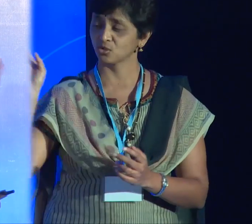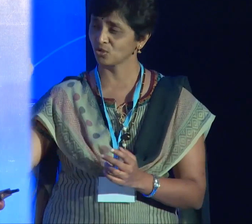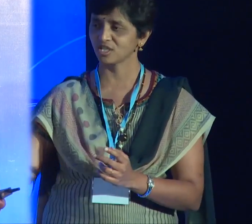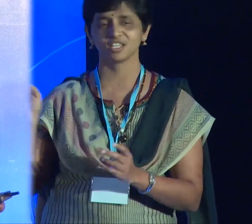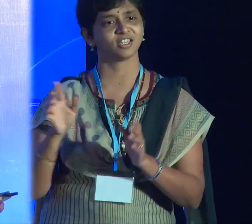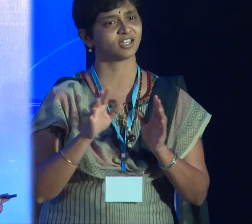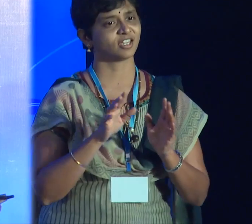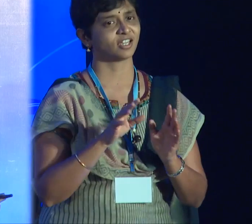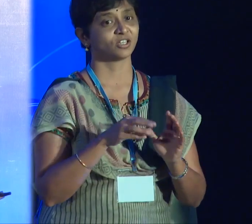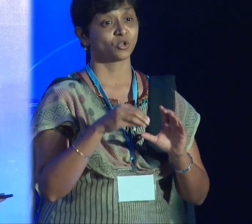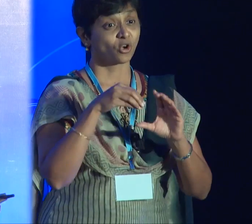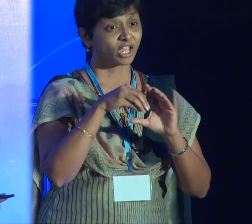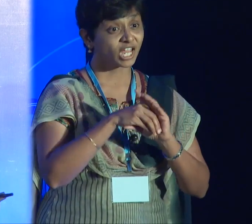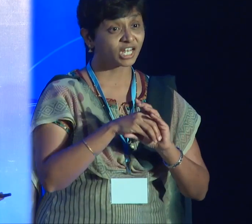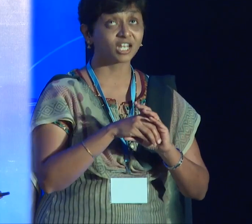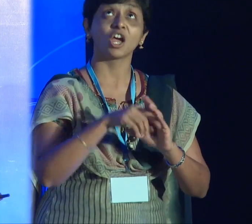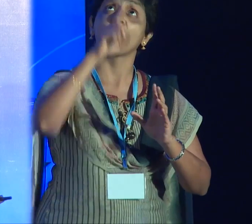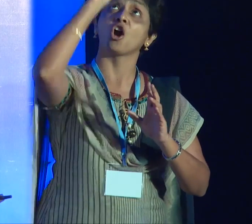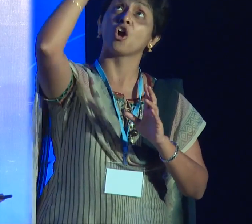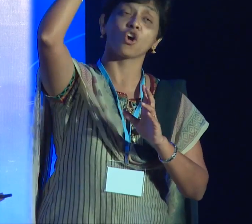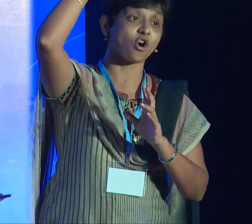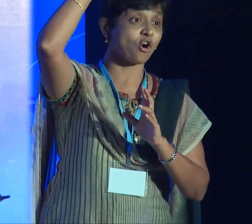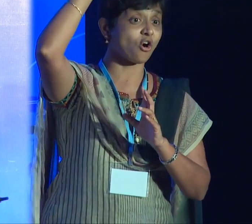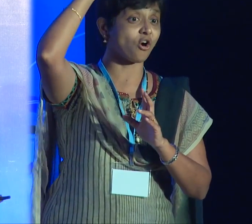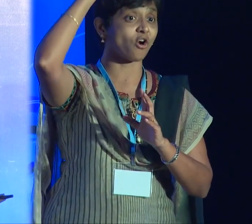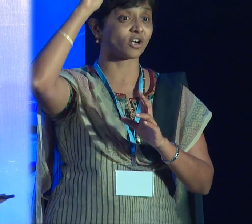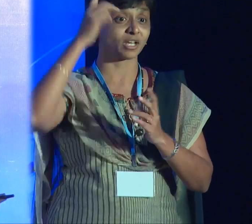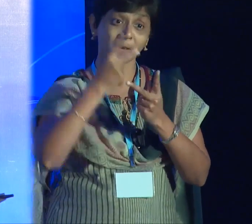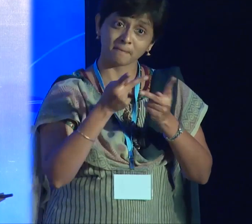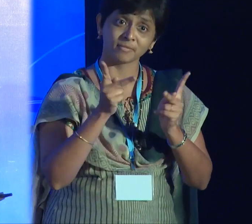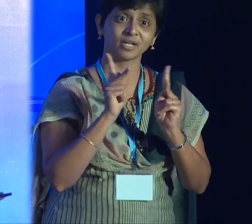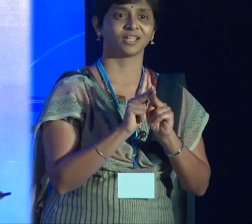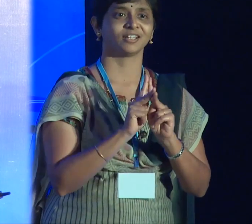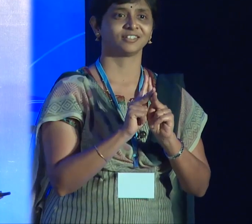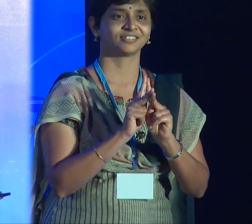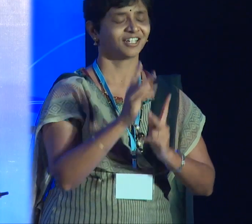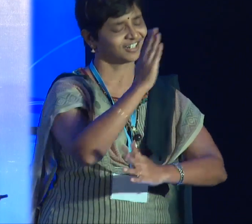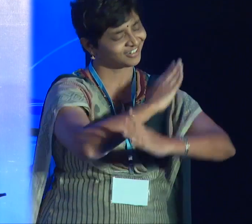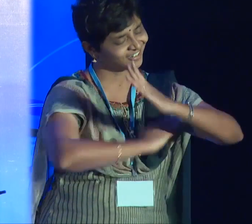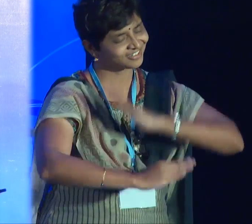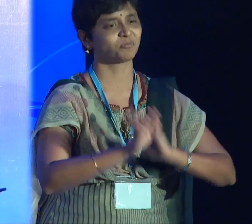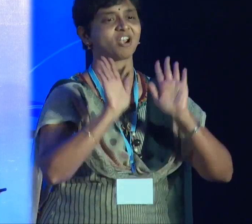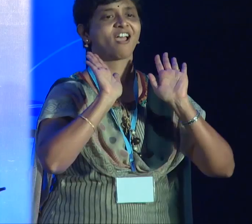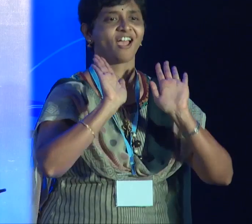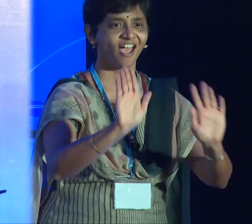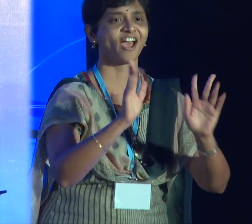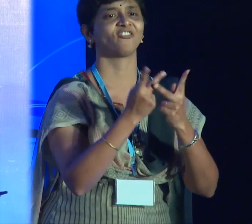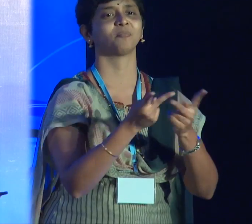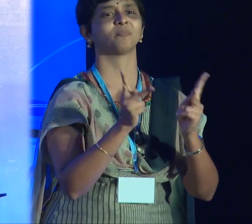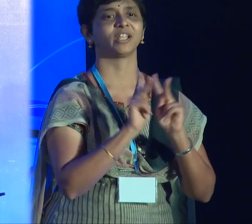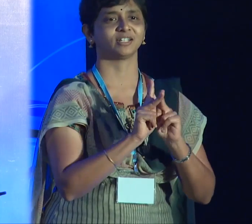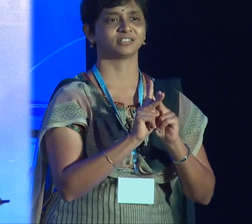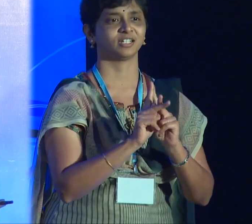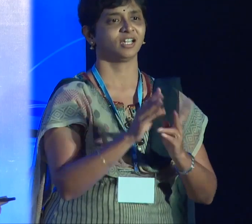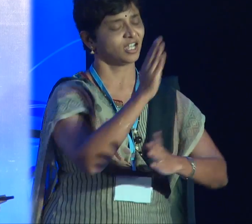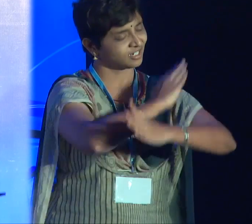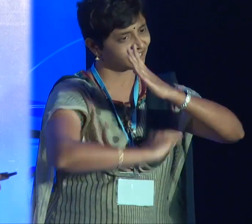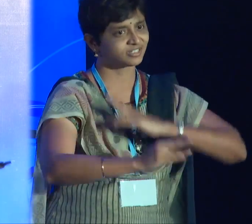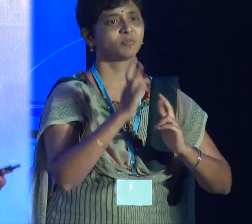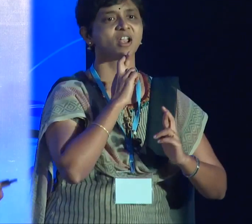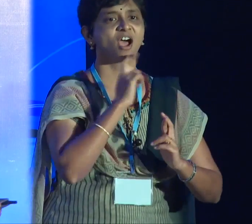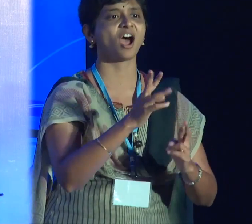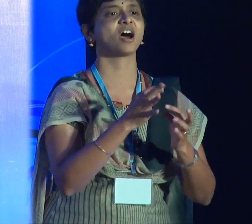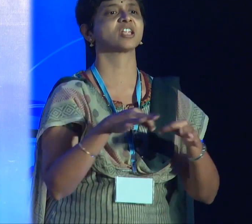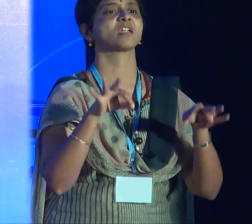in the divine pantheon for Aruna, god of dawn, whose upper half is perfect and the lower half is